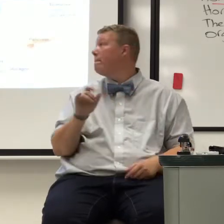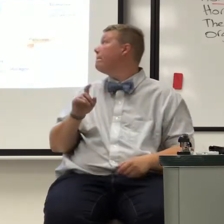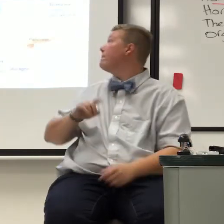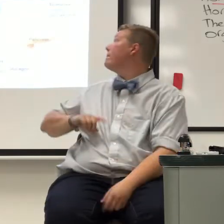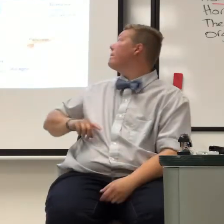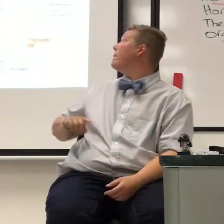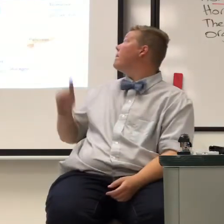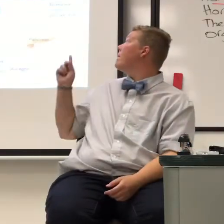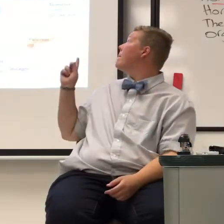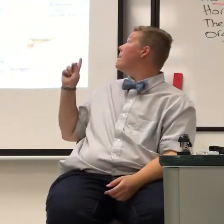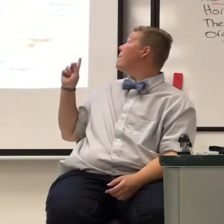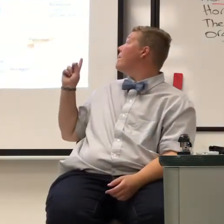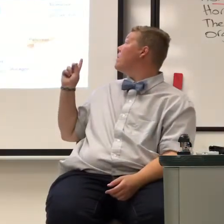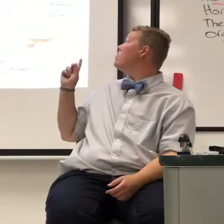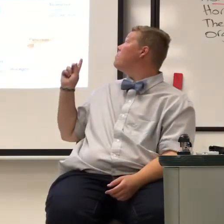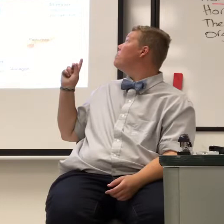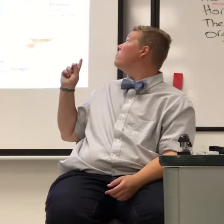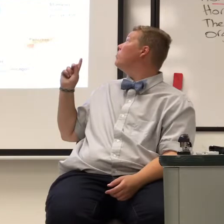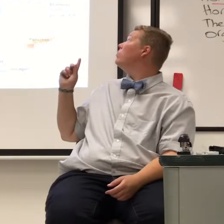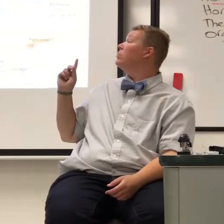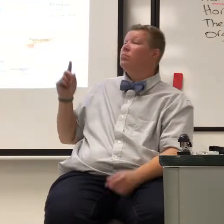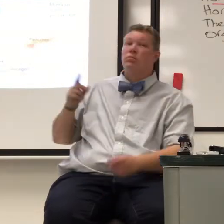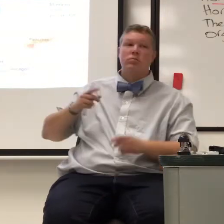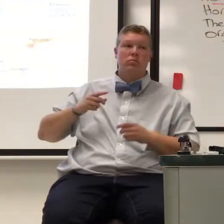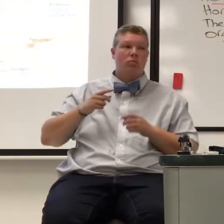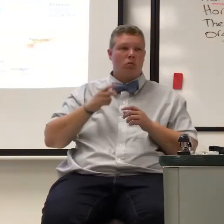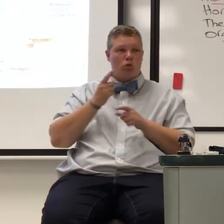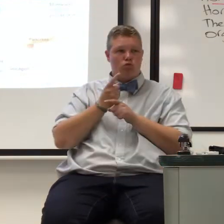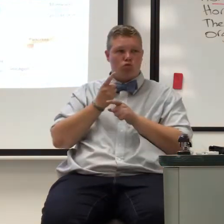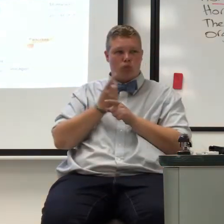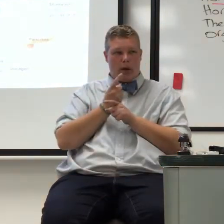one. This is the regulation of blood sugar.